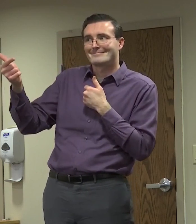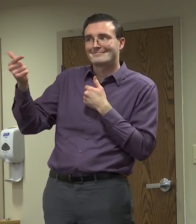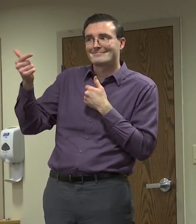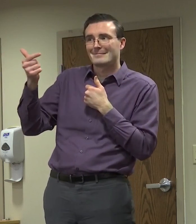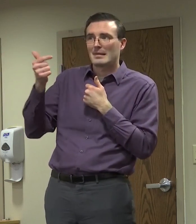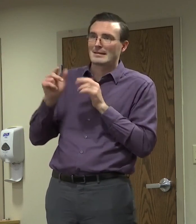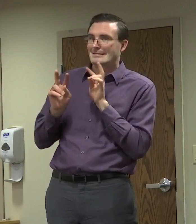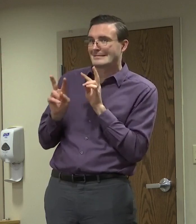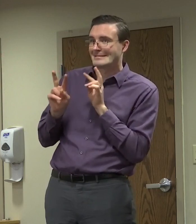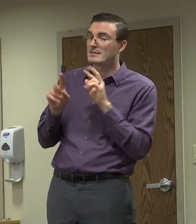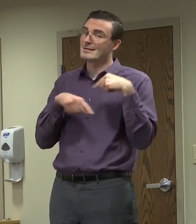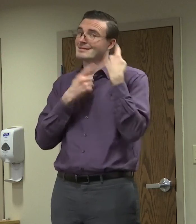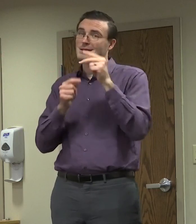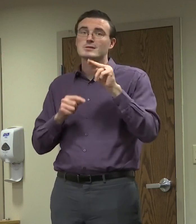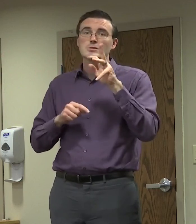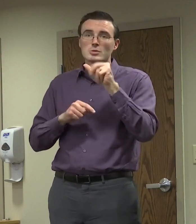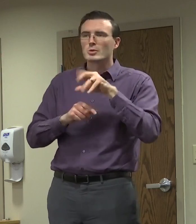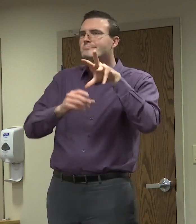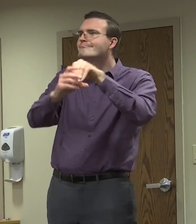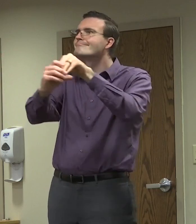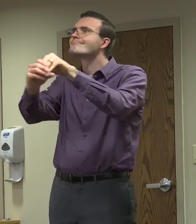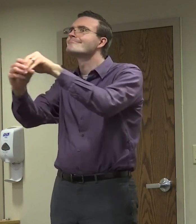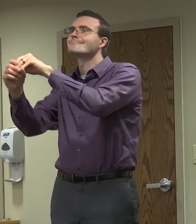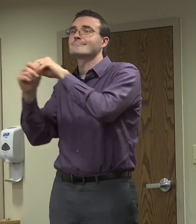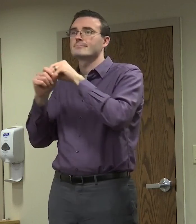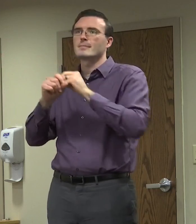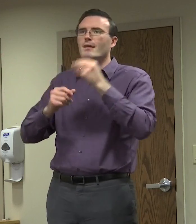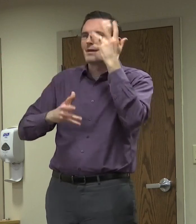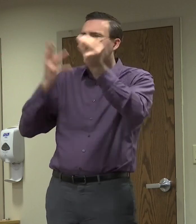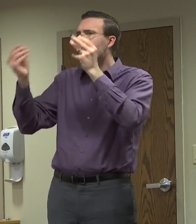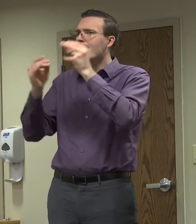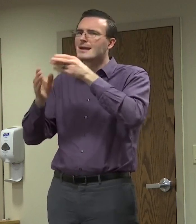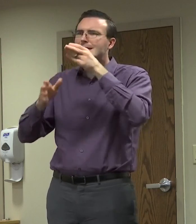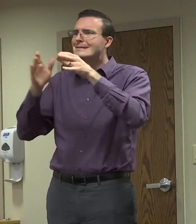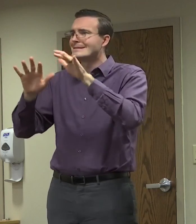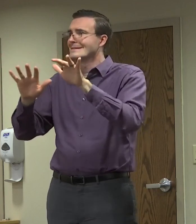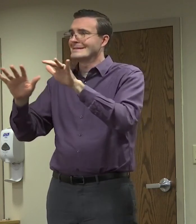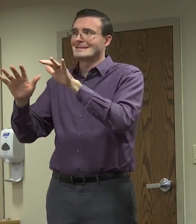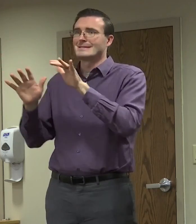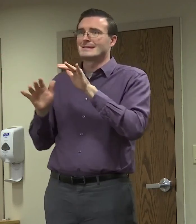on doing the media stories throughout all of this to wait for their turn in their phase.